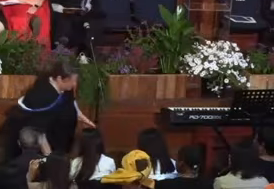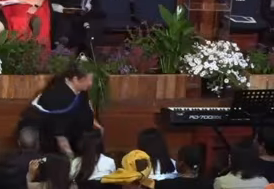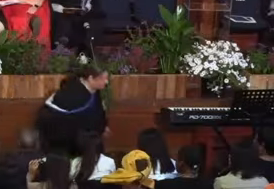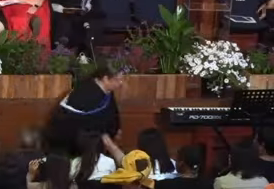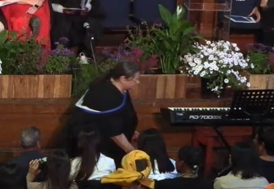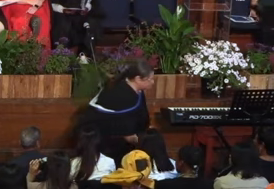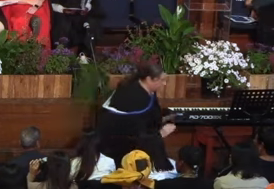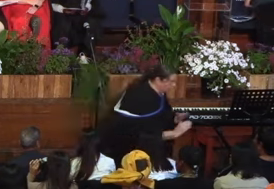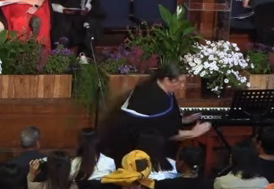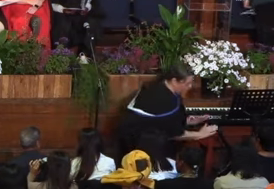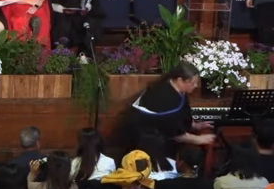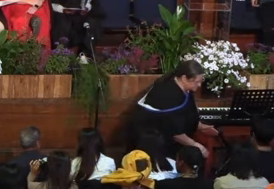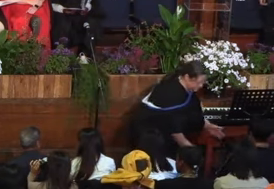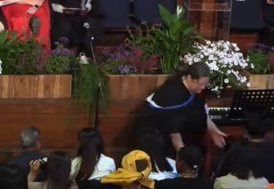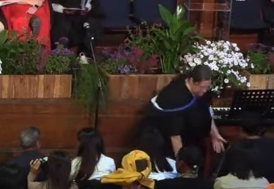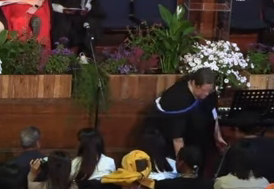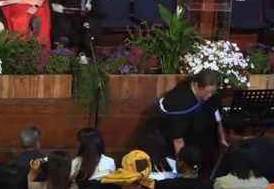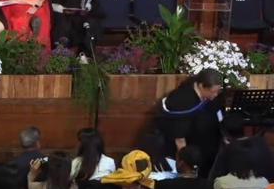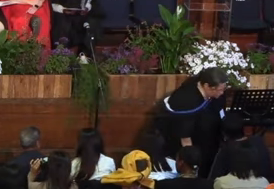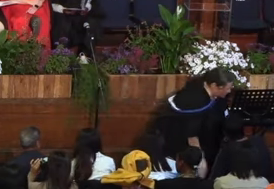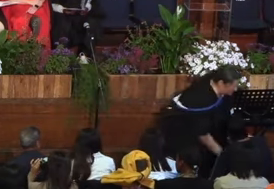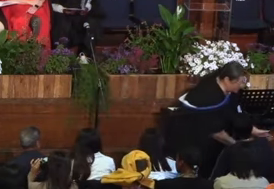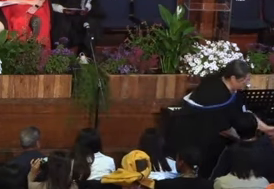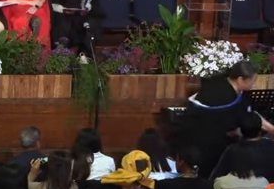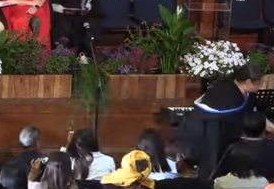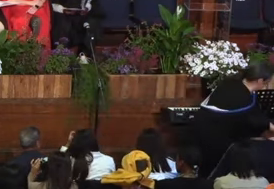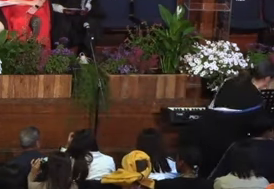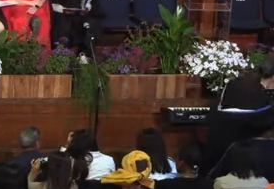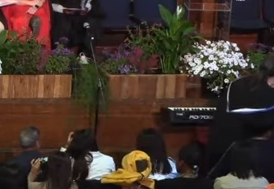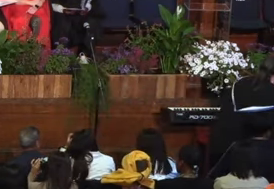Vice Chancellor, I have the honor to present to you